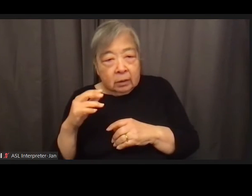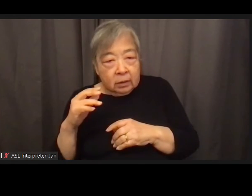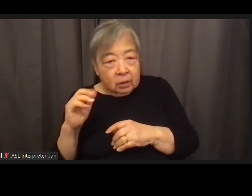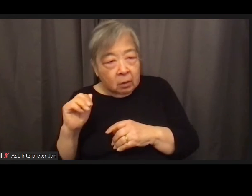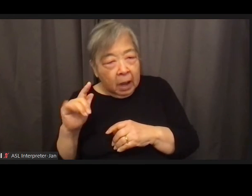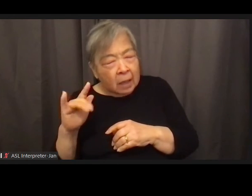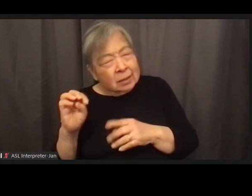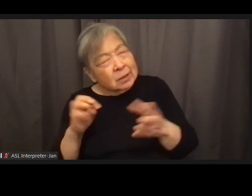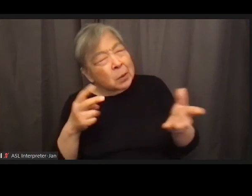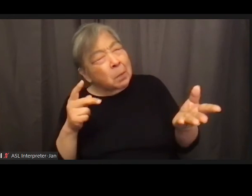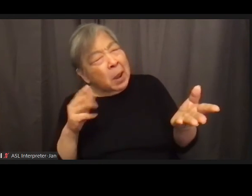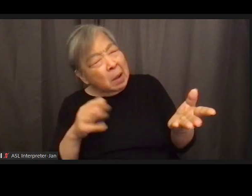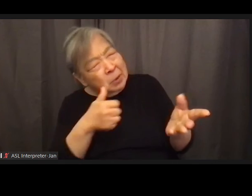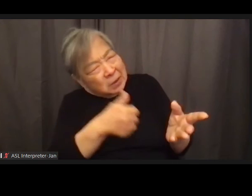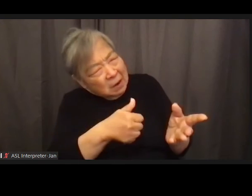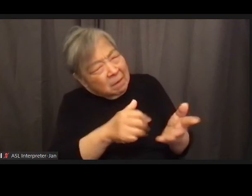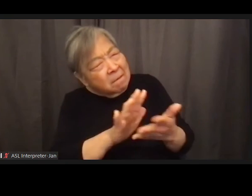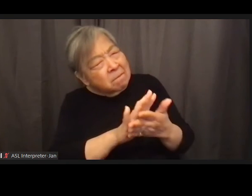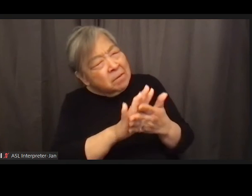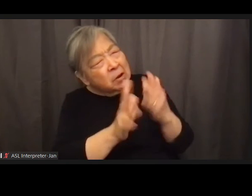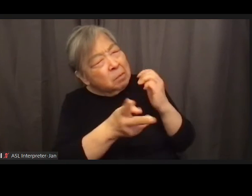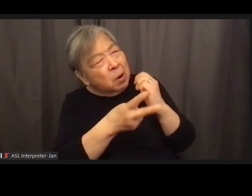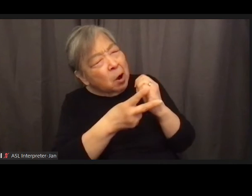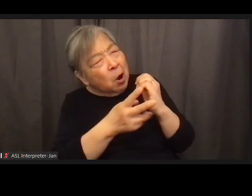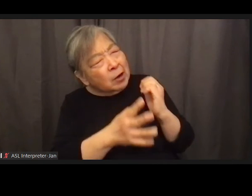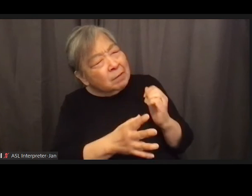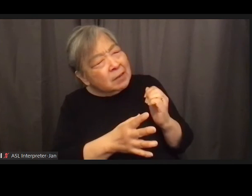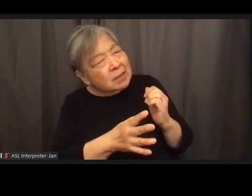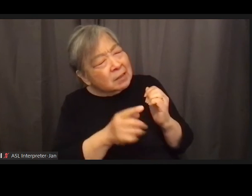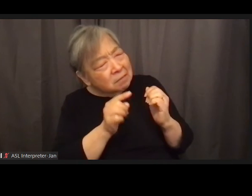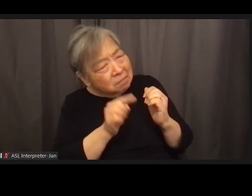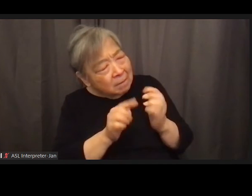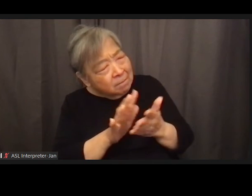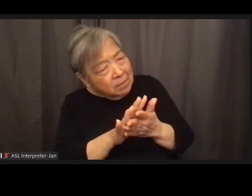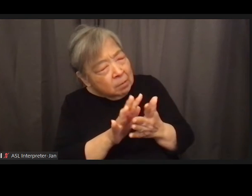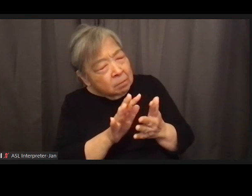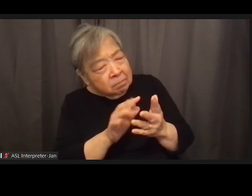that and the value of the films for the future.